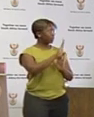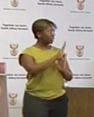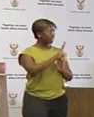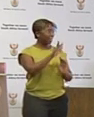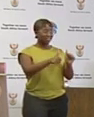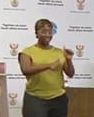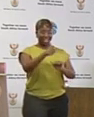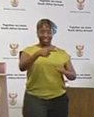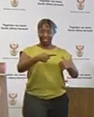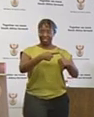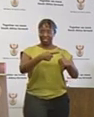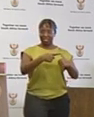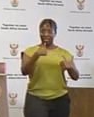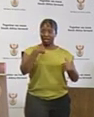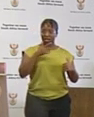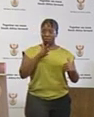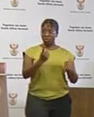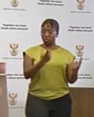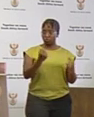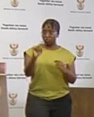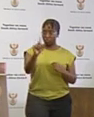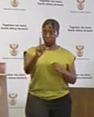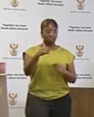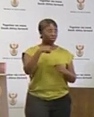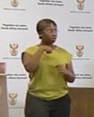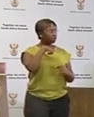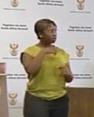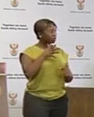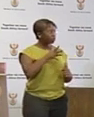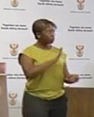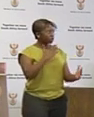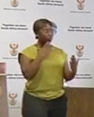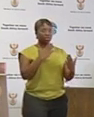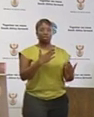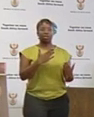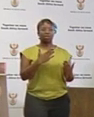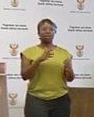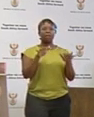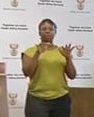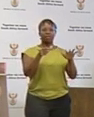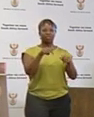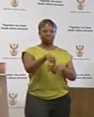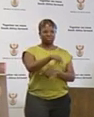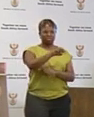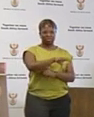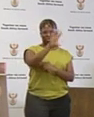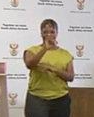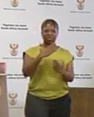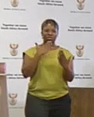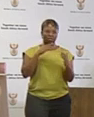that I would like to do is to thank the people of South Africa,